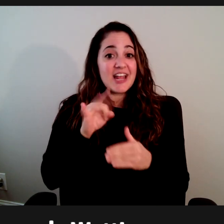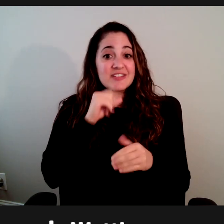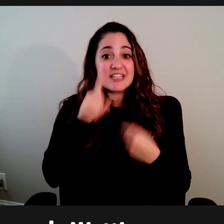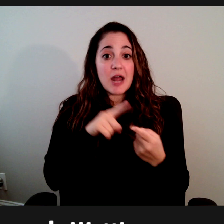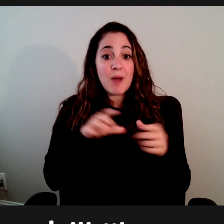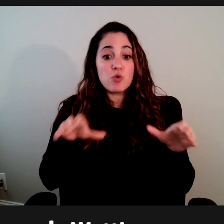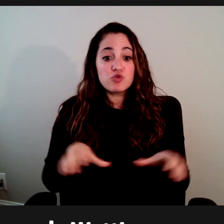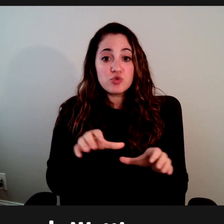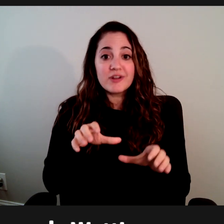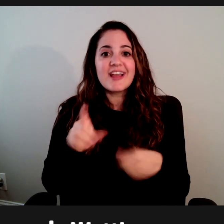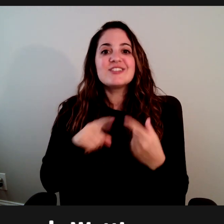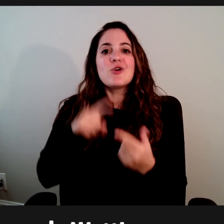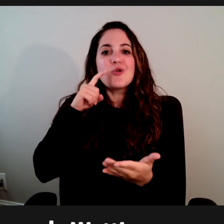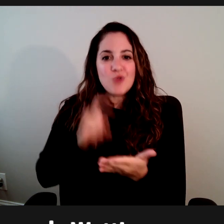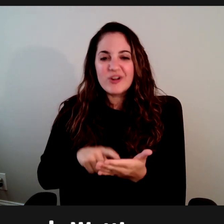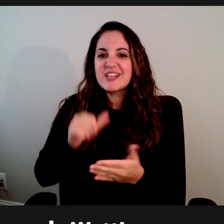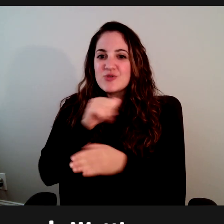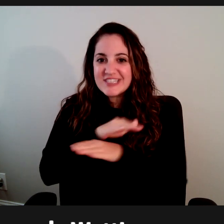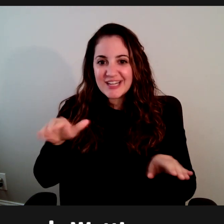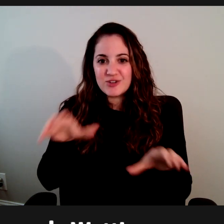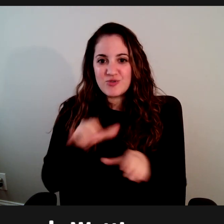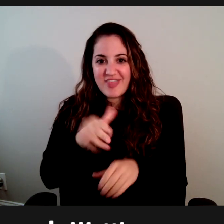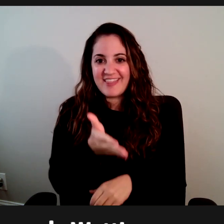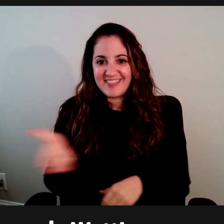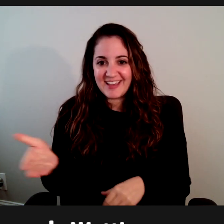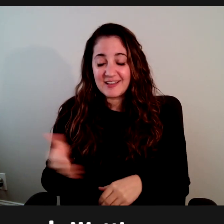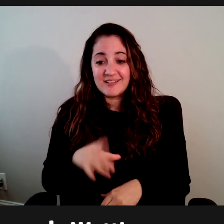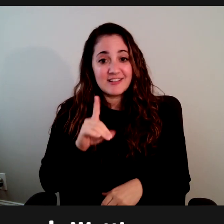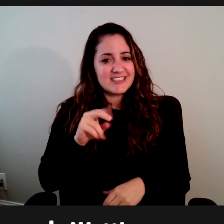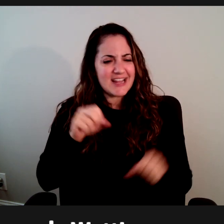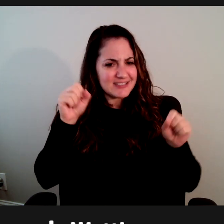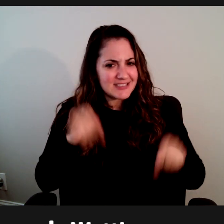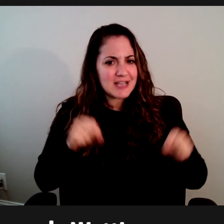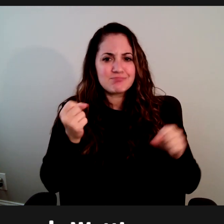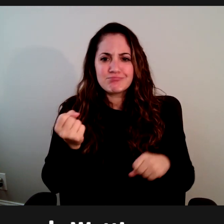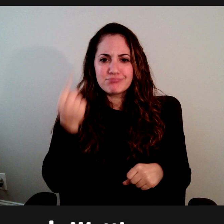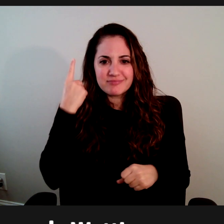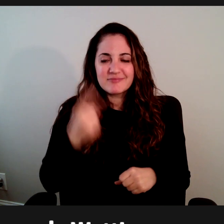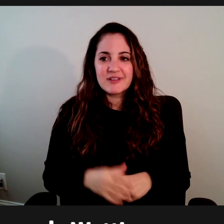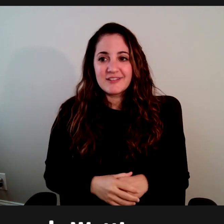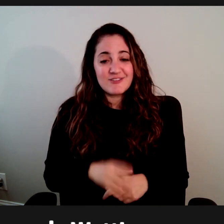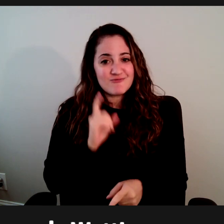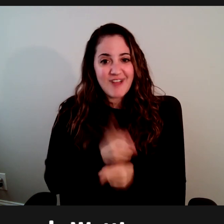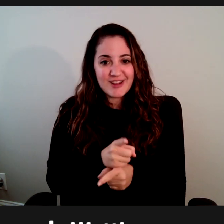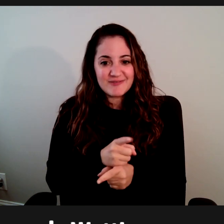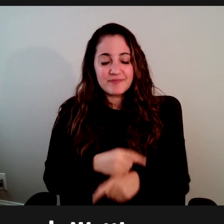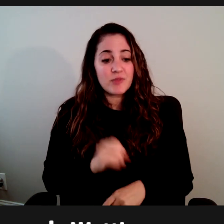Even if it's like, it's not about doing the thing. It's about noticing that you didn't do the thing. Yes. You know?